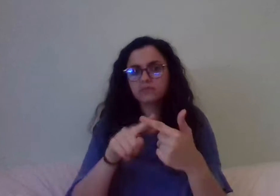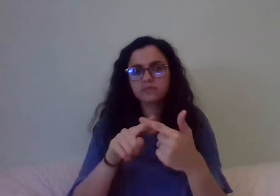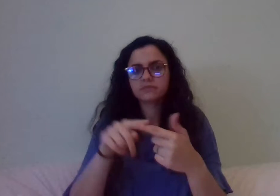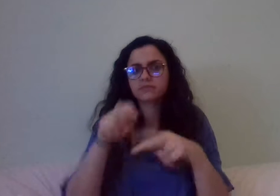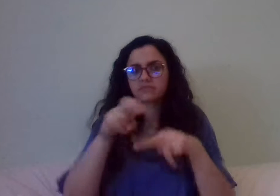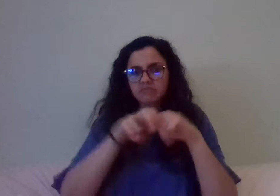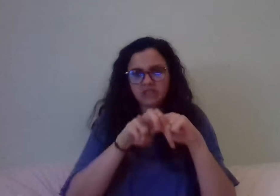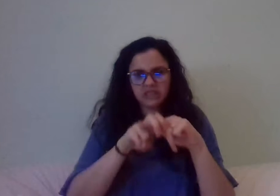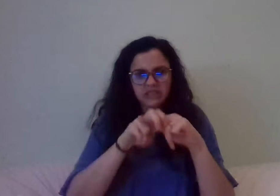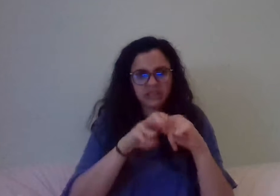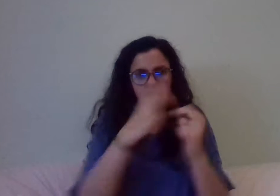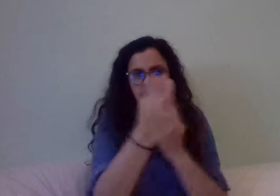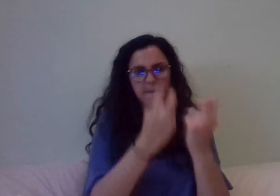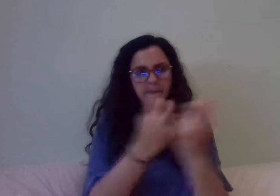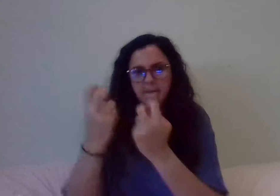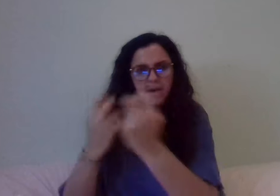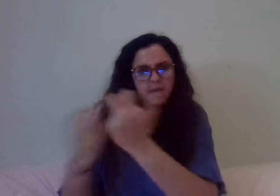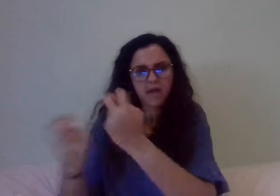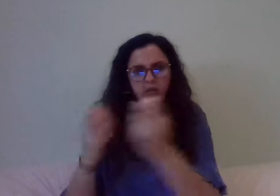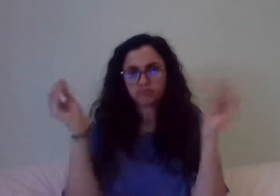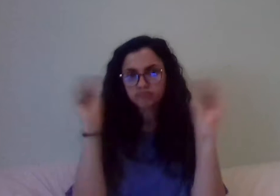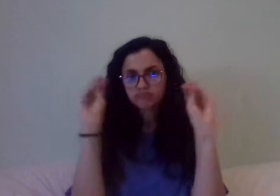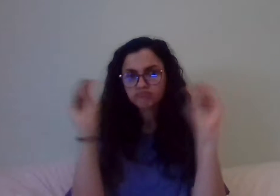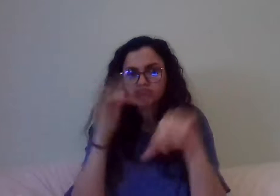and the discomfort, the